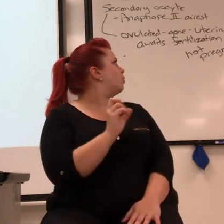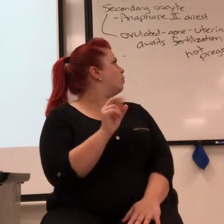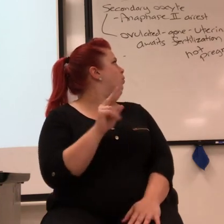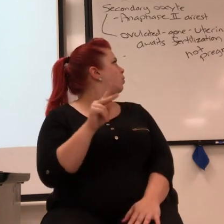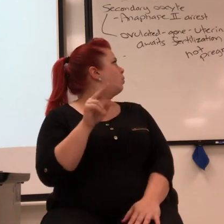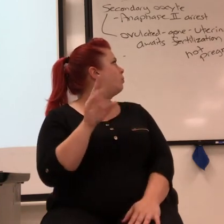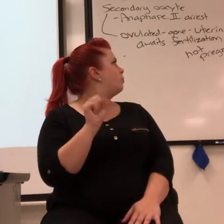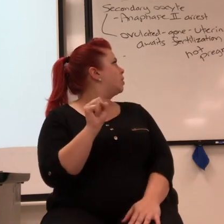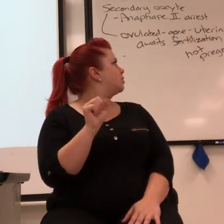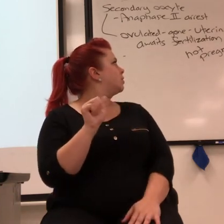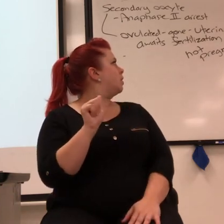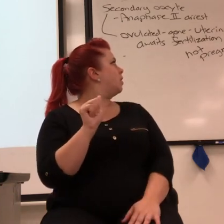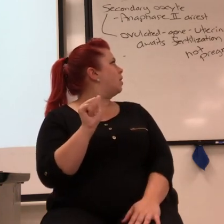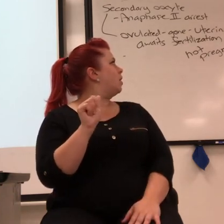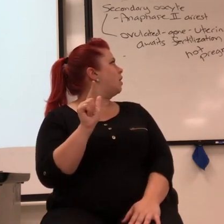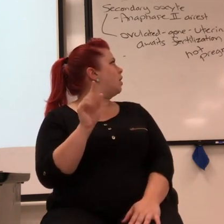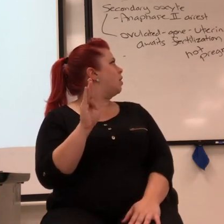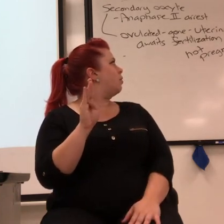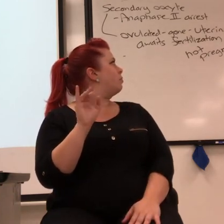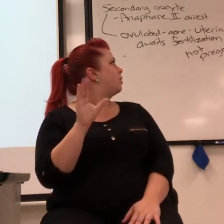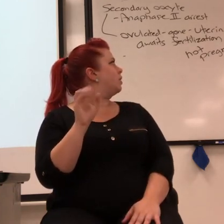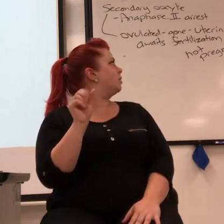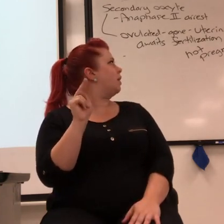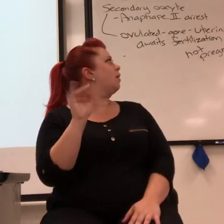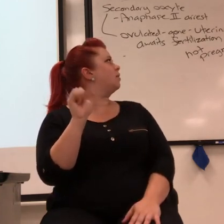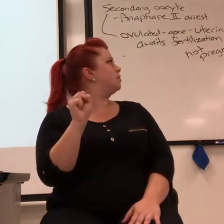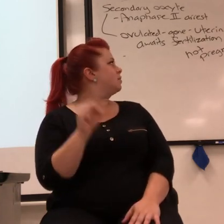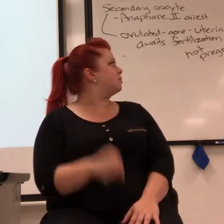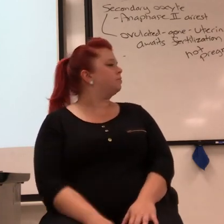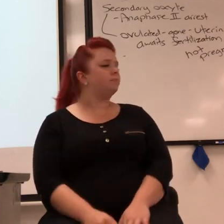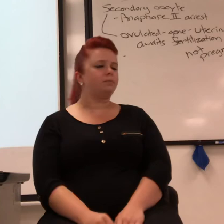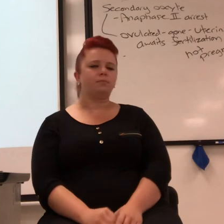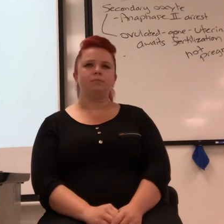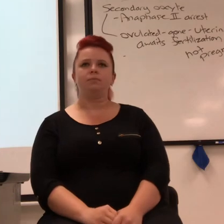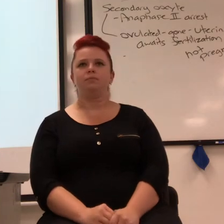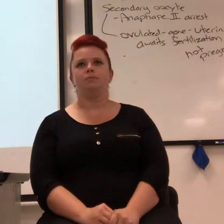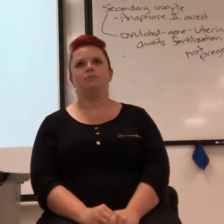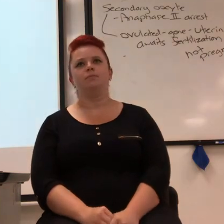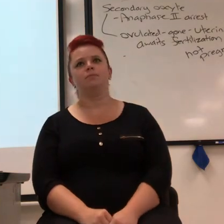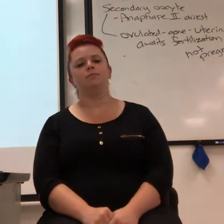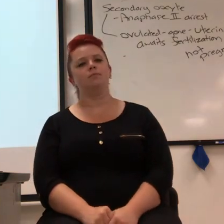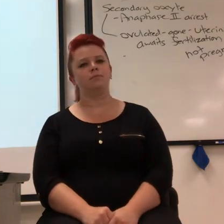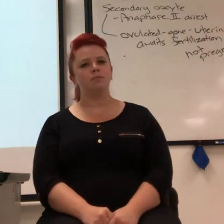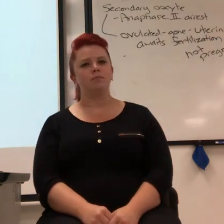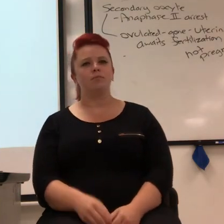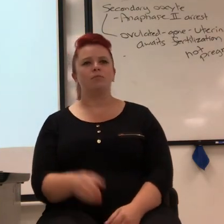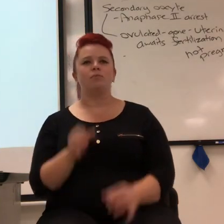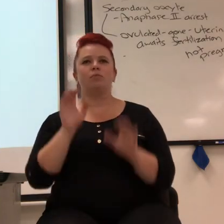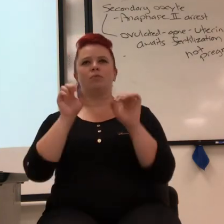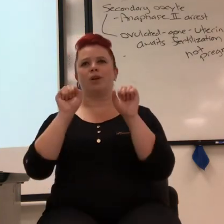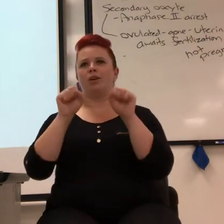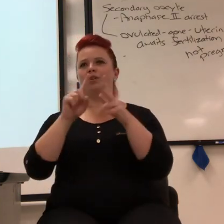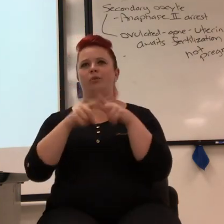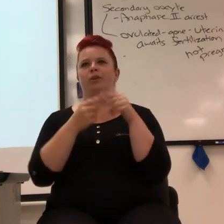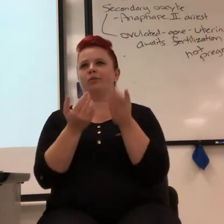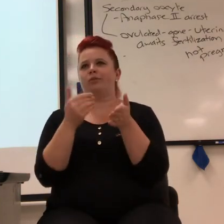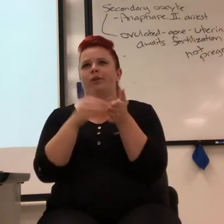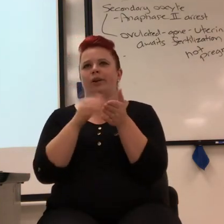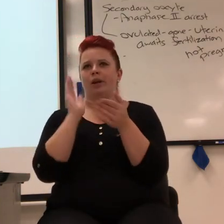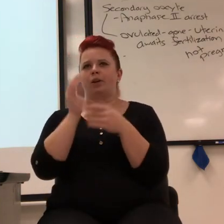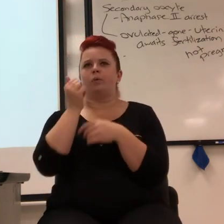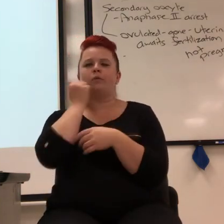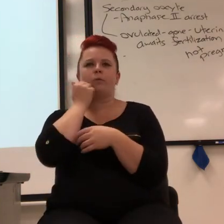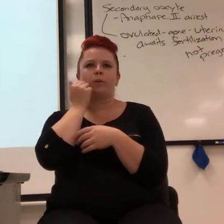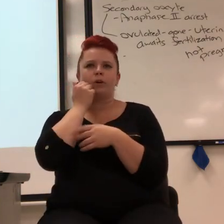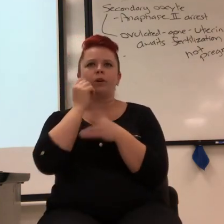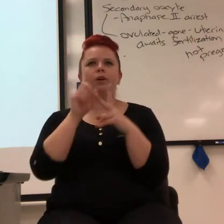Okay, and you can start over. You have menses and you'll start over. The